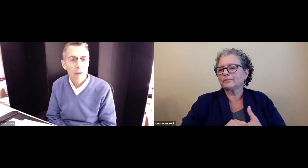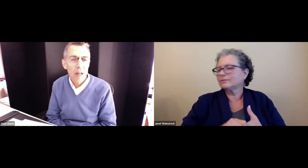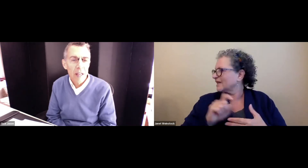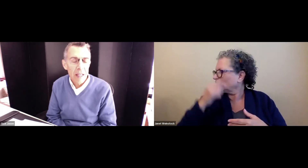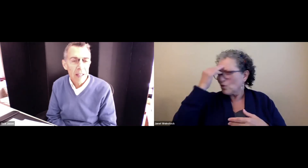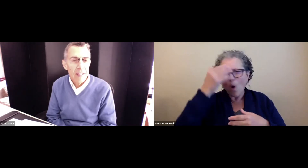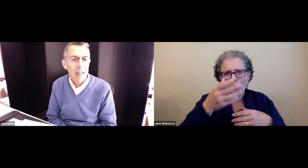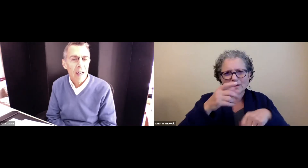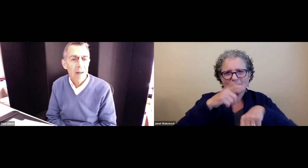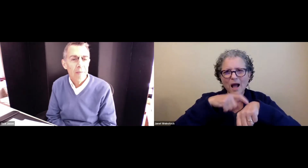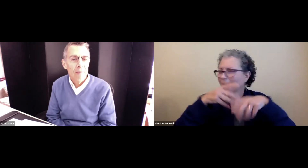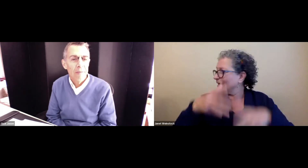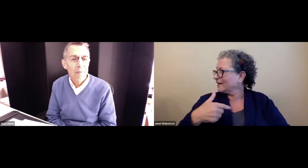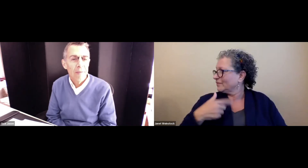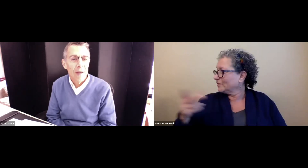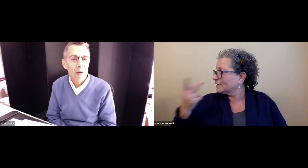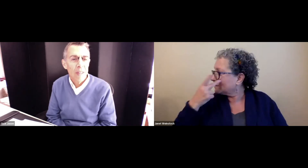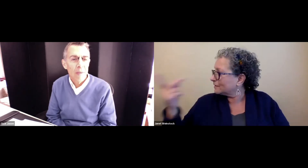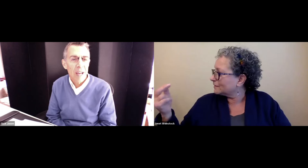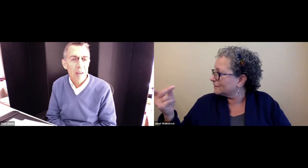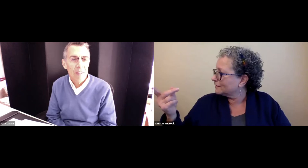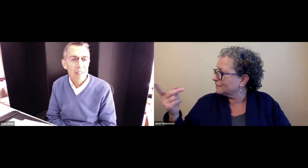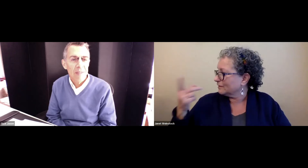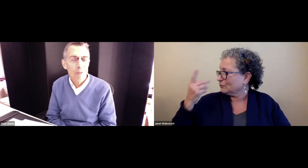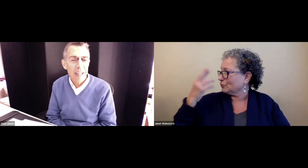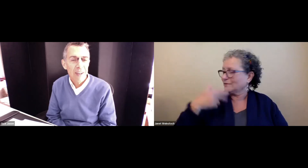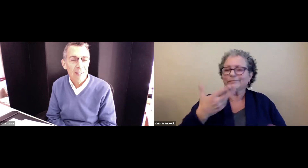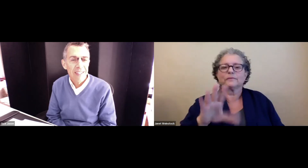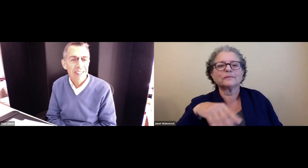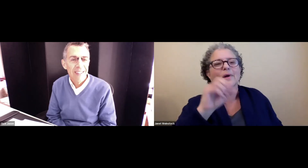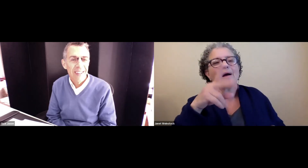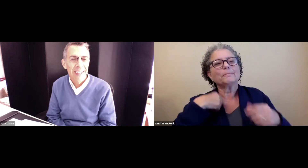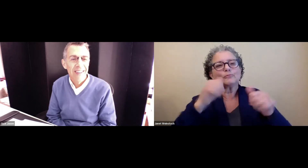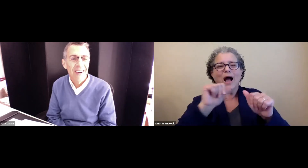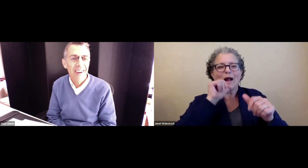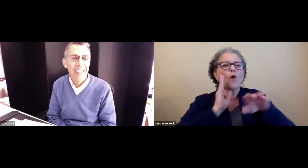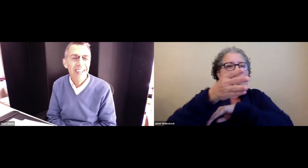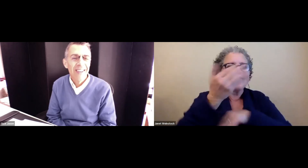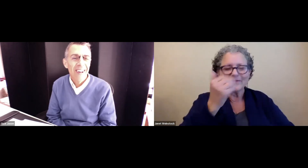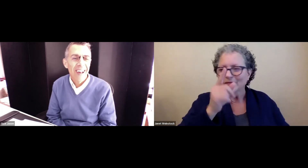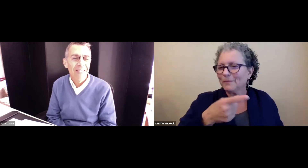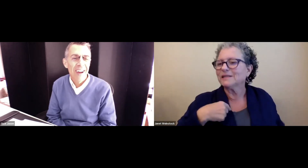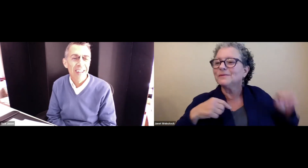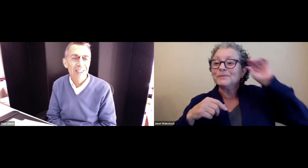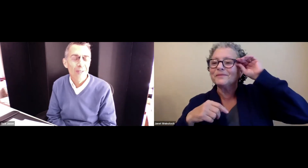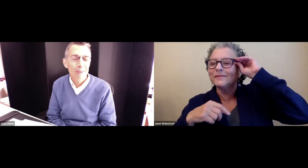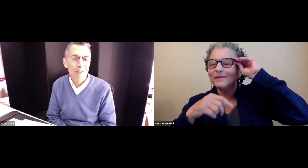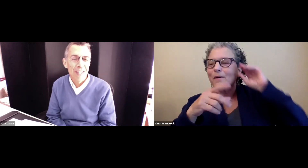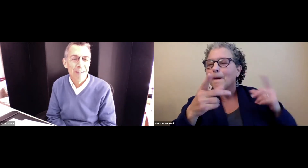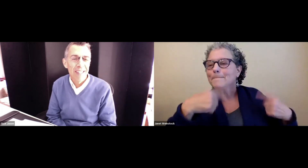money. Oh, I think my time is running out. Okay, all right. Well, I'm trying not to go over my 15-minute time